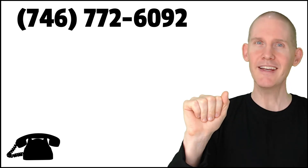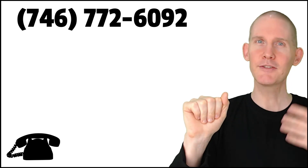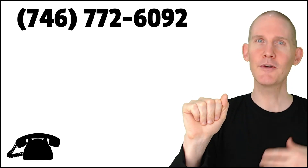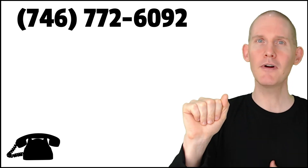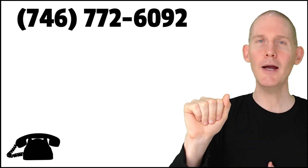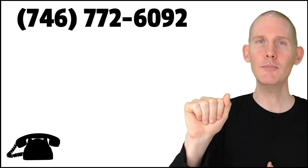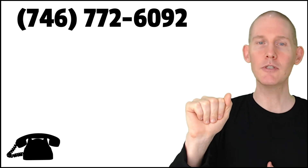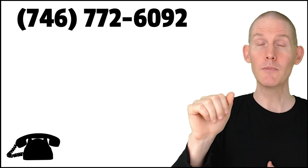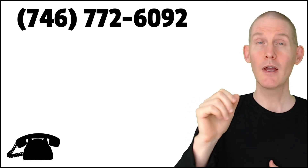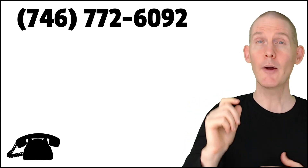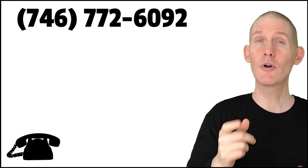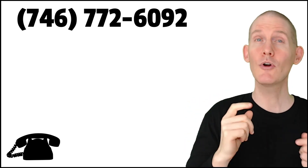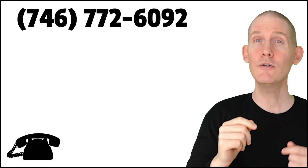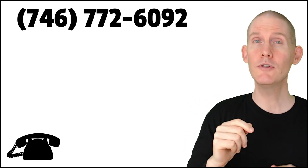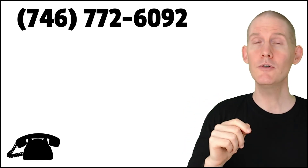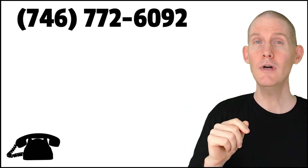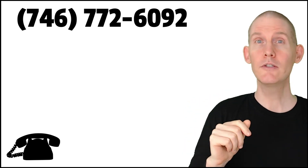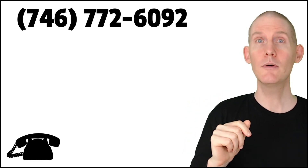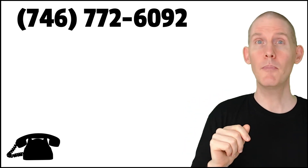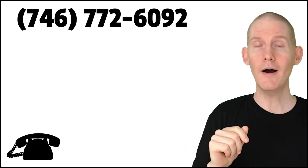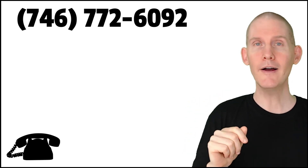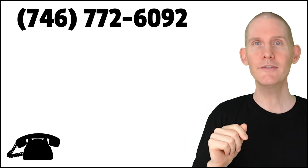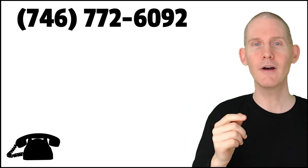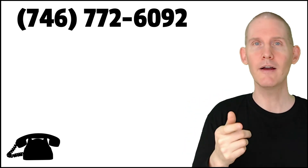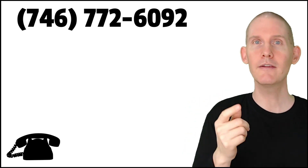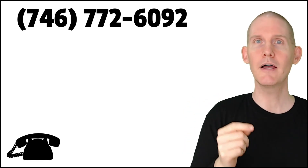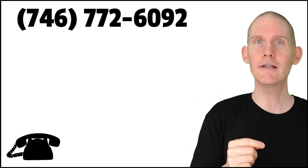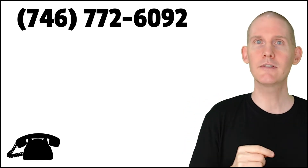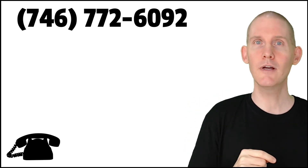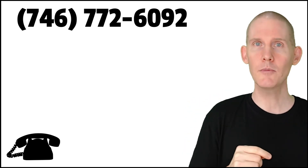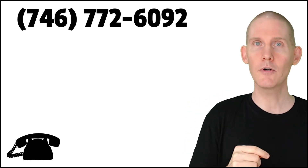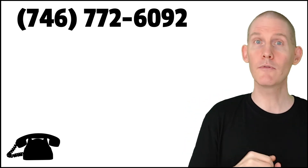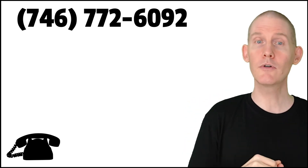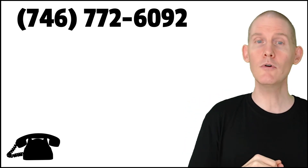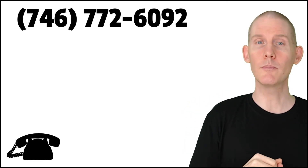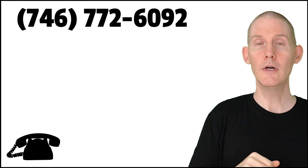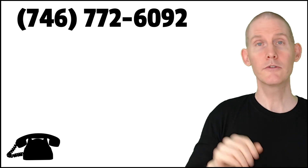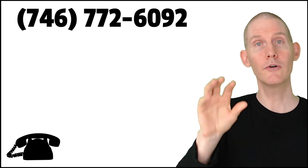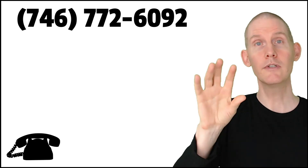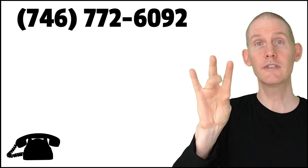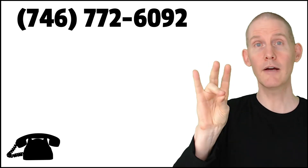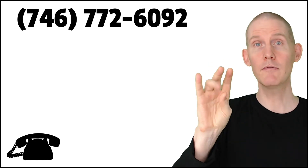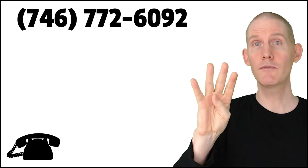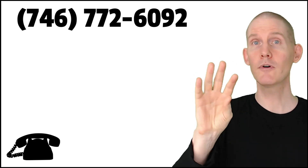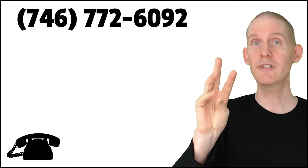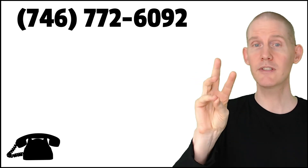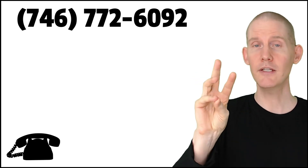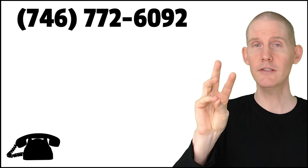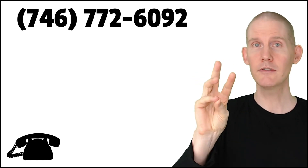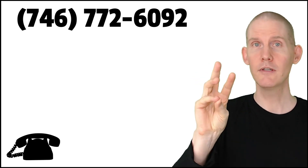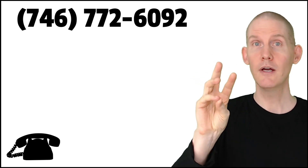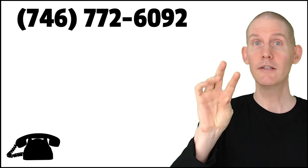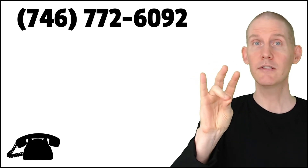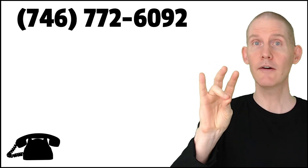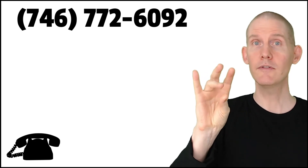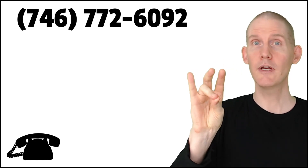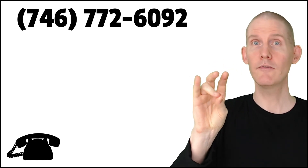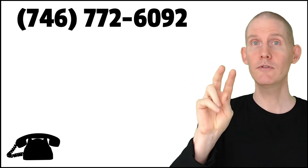another option. I would urge you to pause on the last number of the group. So 746,